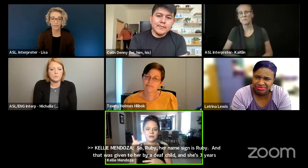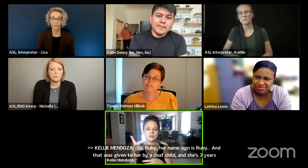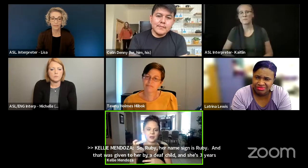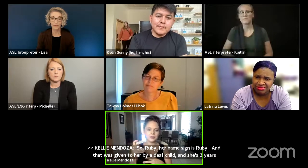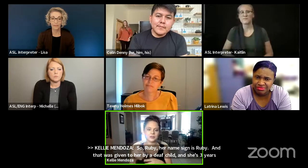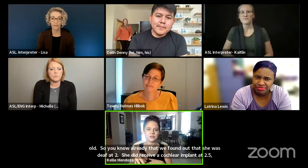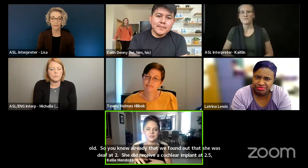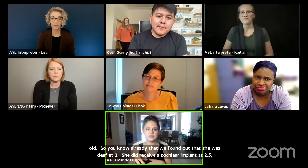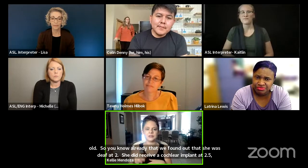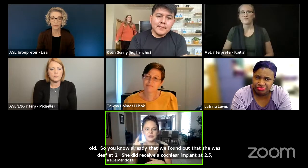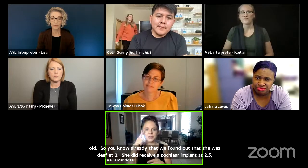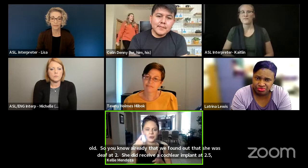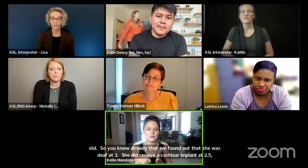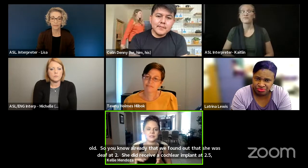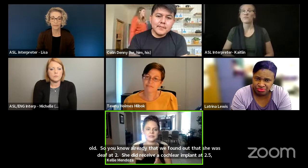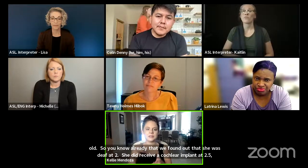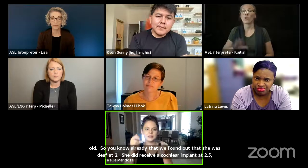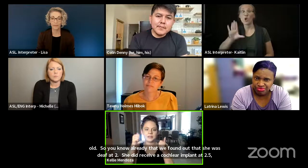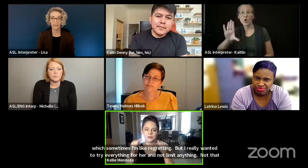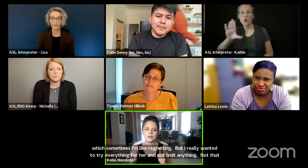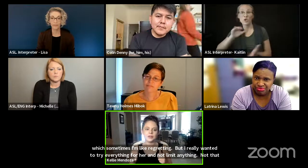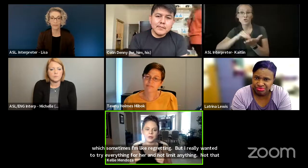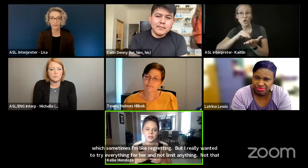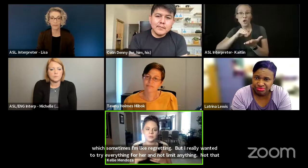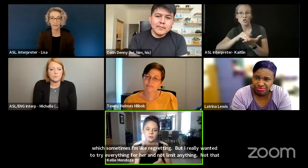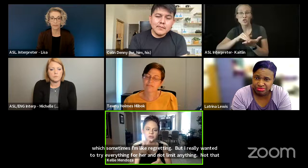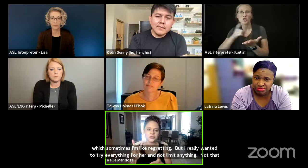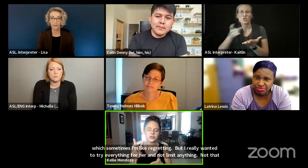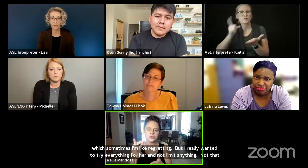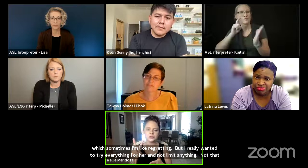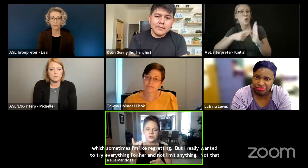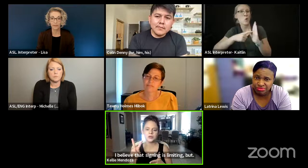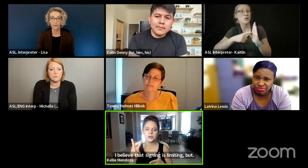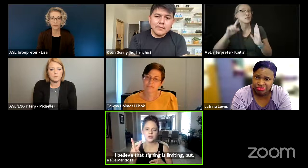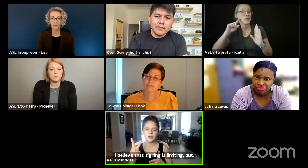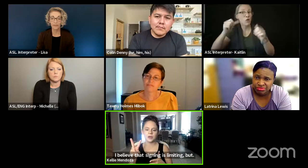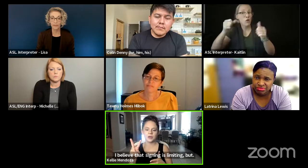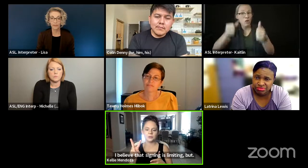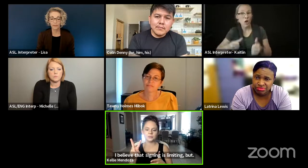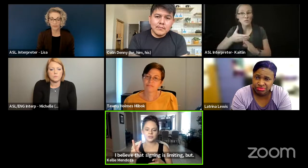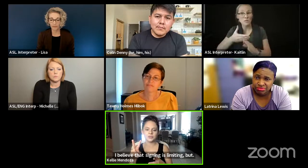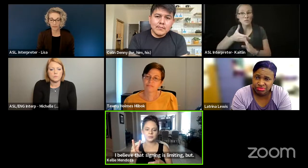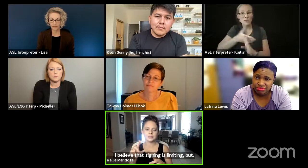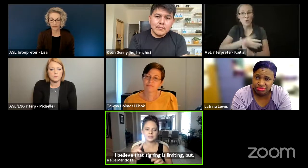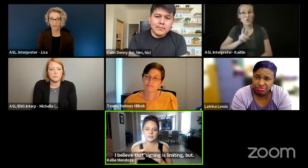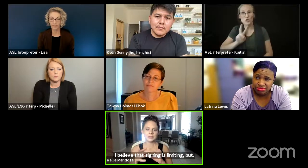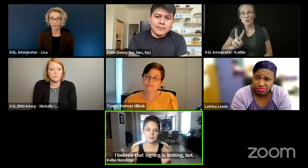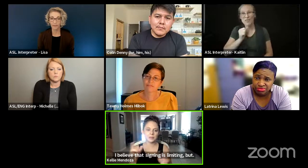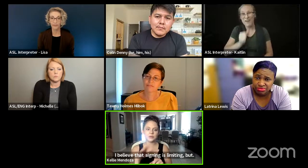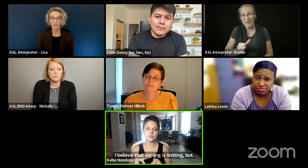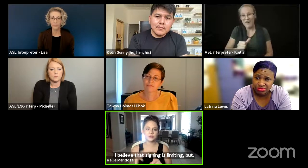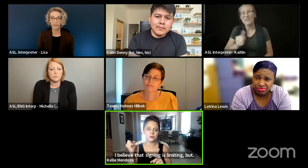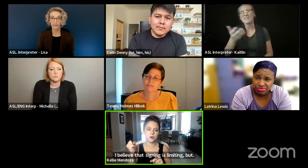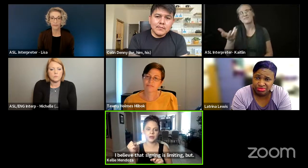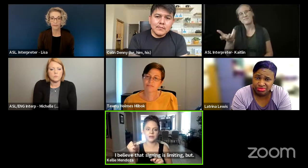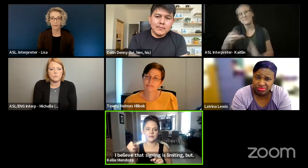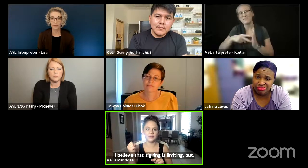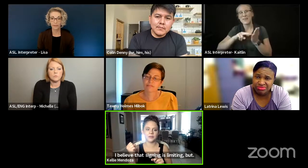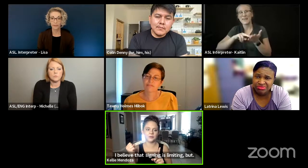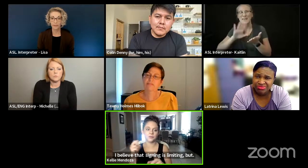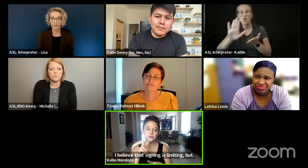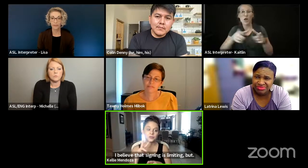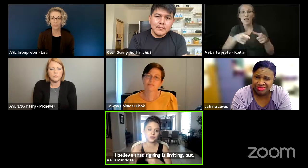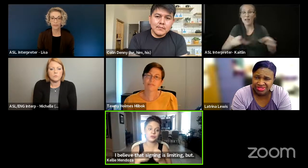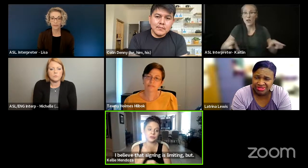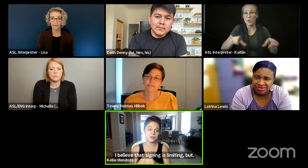because her doctors didn't notice the hearing loss before 2, she was language